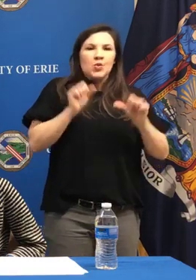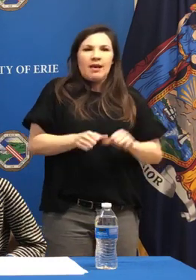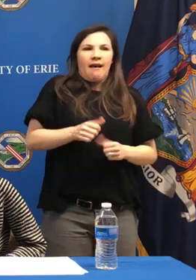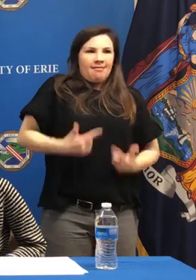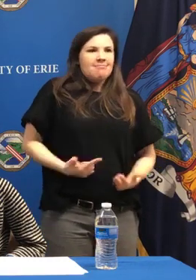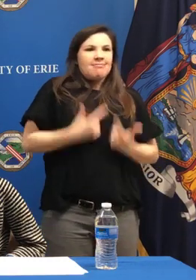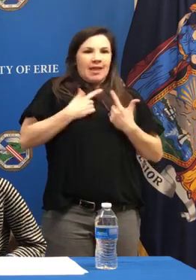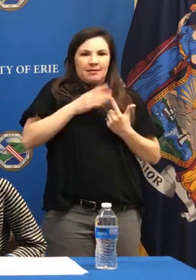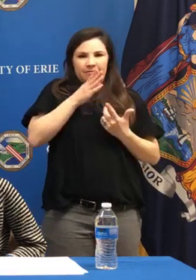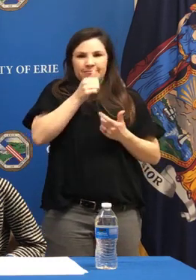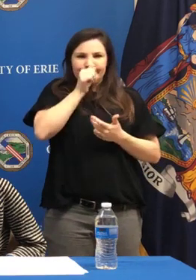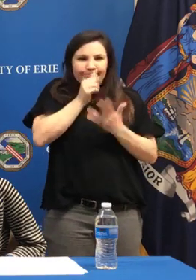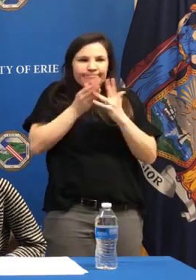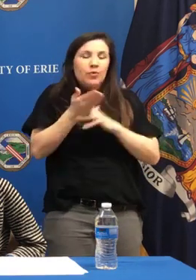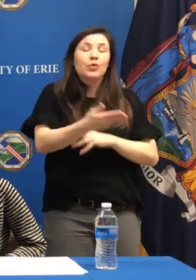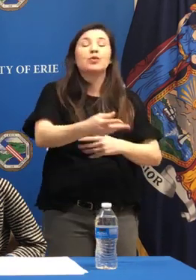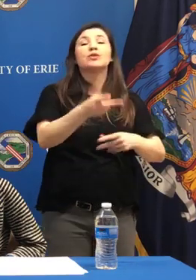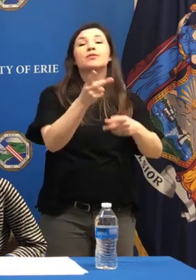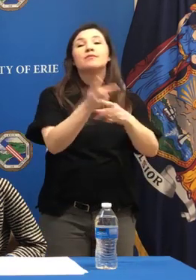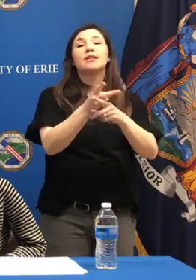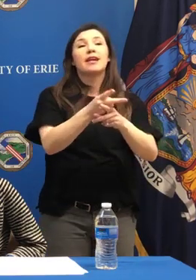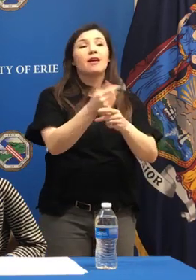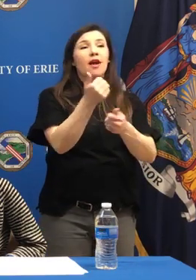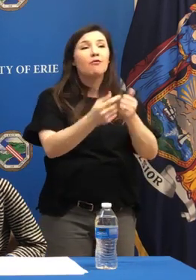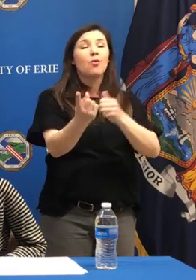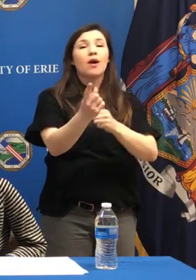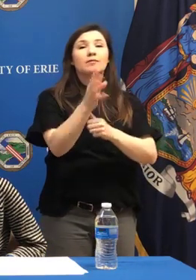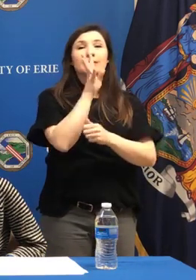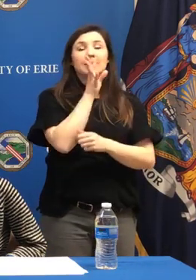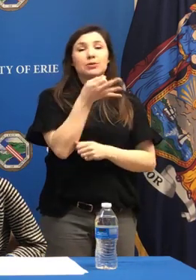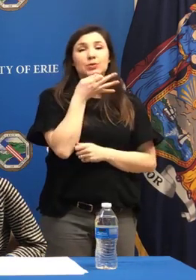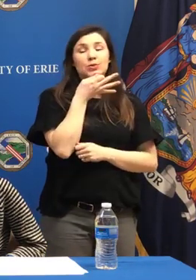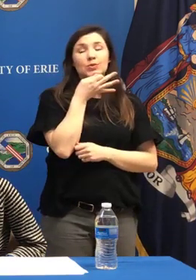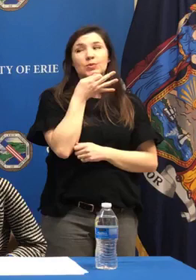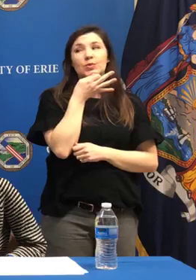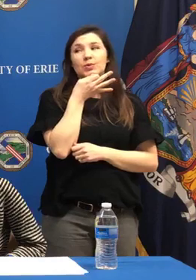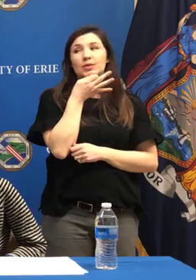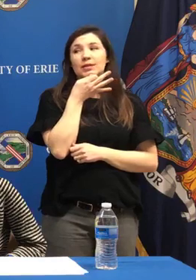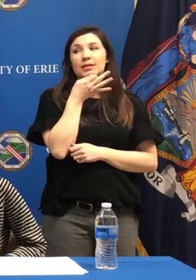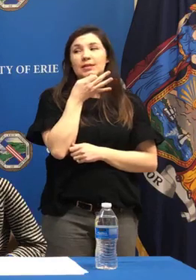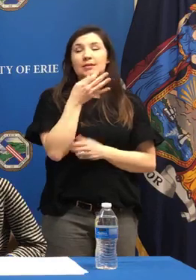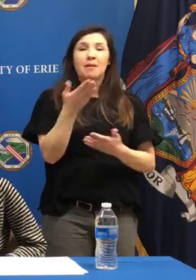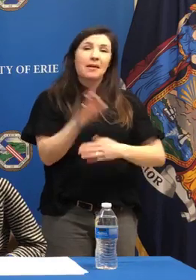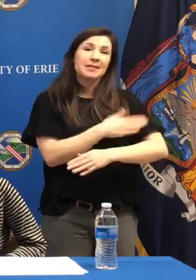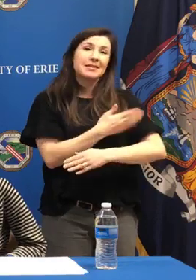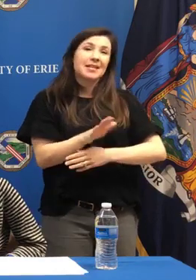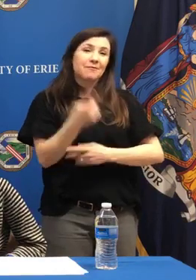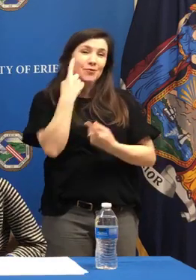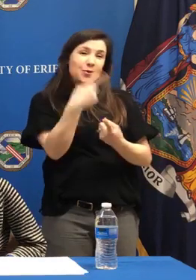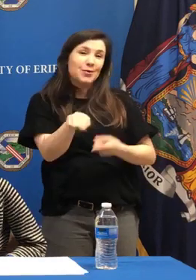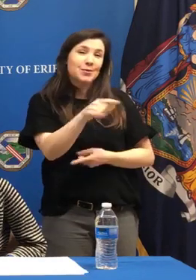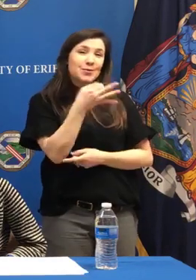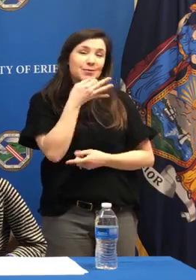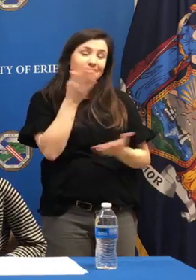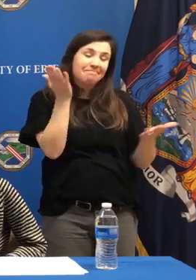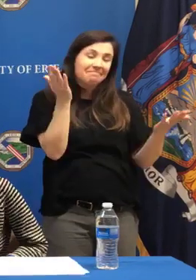this illness. With that, take care of everyone, and I'll talk to you soon. And maybe you'll catch me singing a song sometime. Bye.